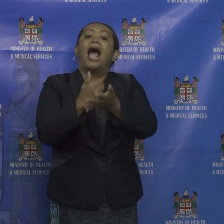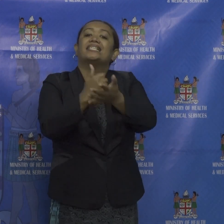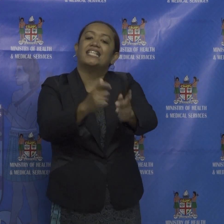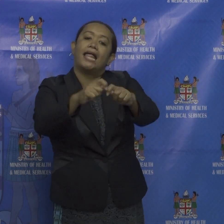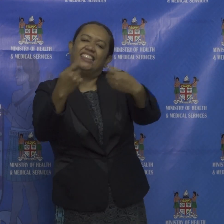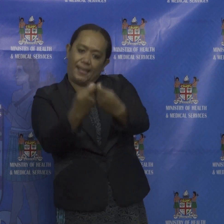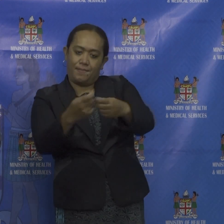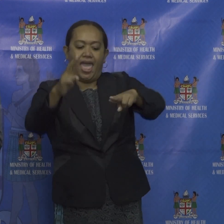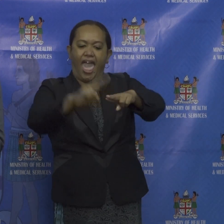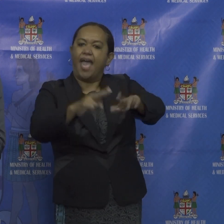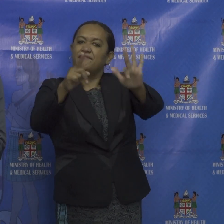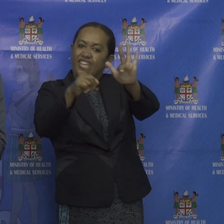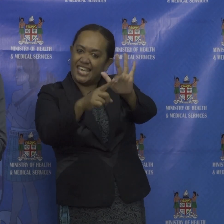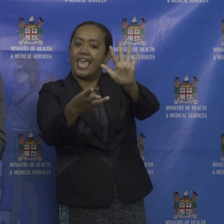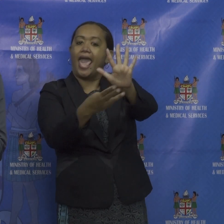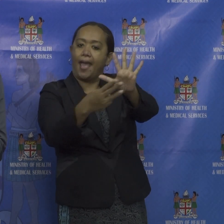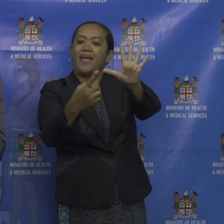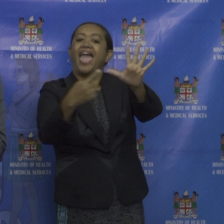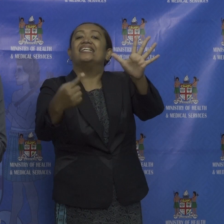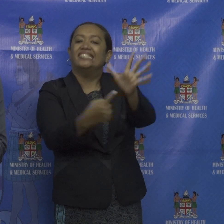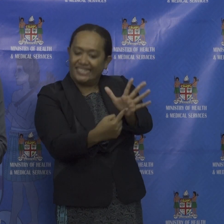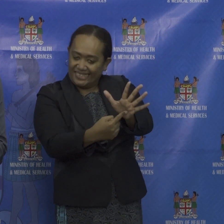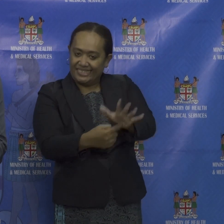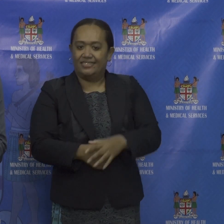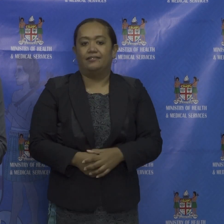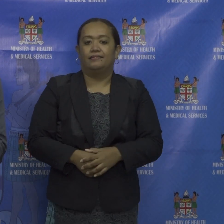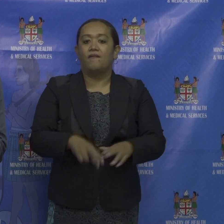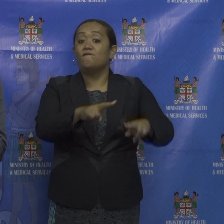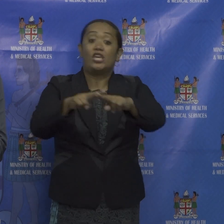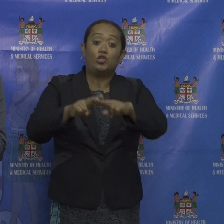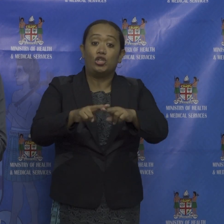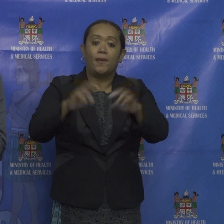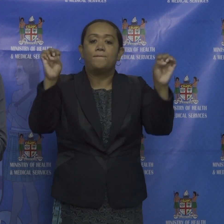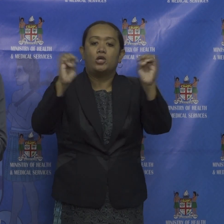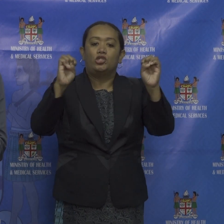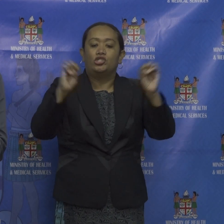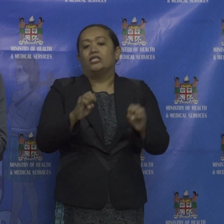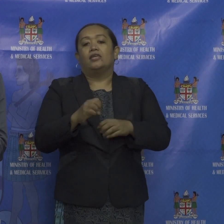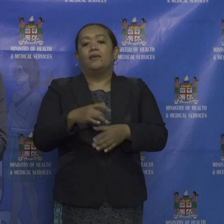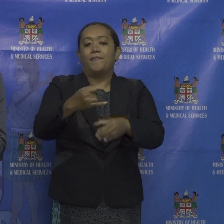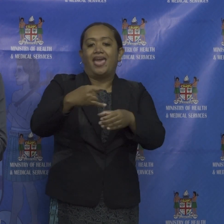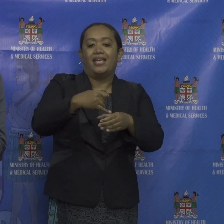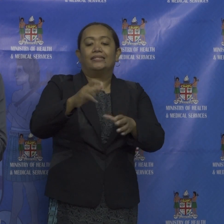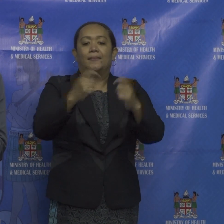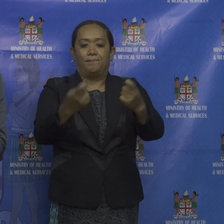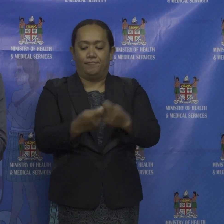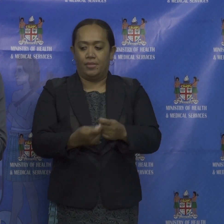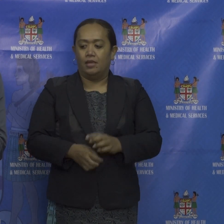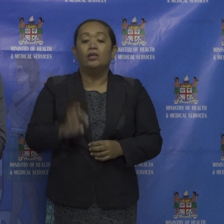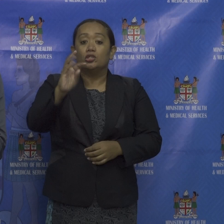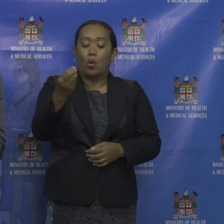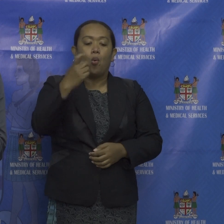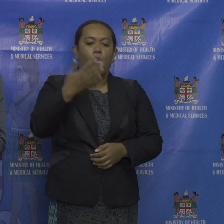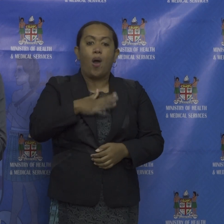Prime Minister announced today, we have dispatched the government medical carrier vessel, the MV Vevueti, to support our healthcare